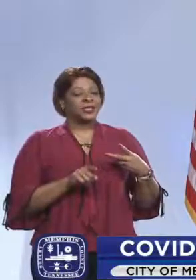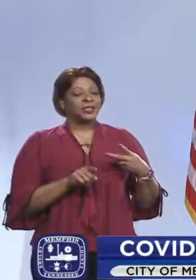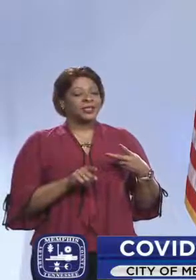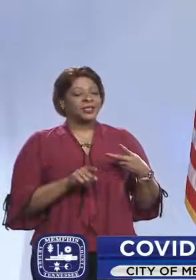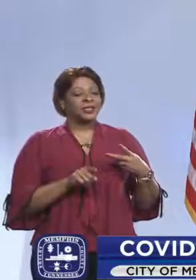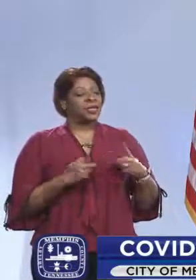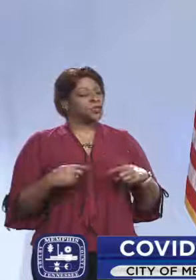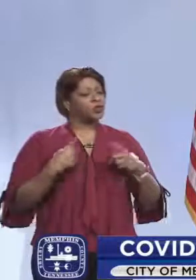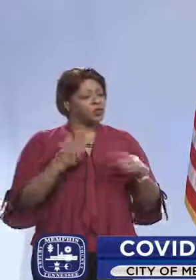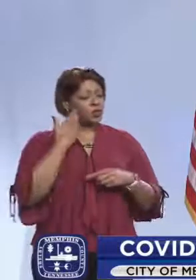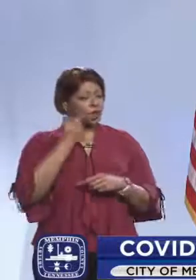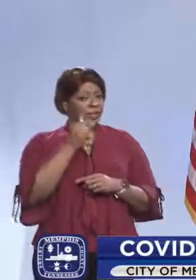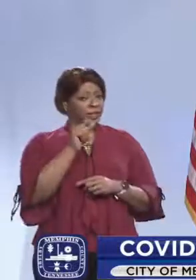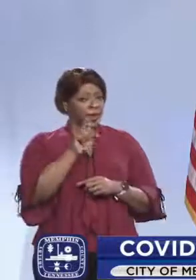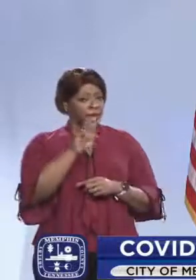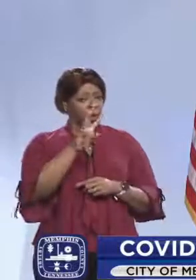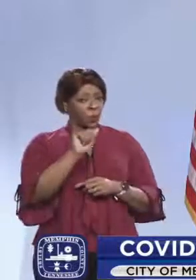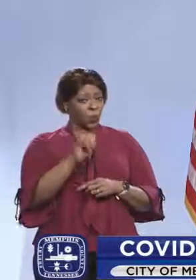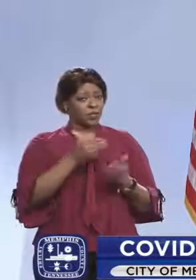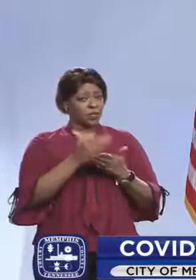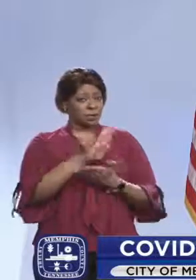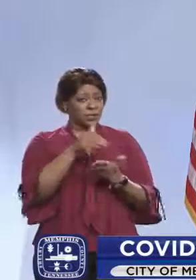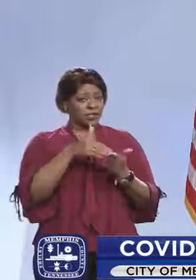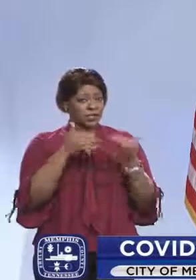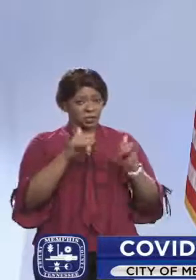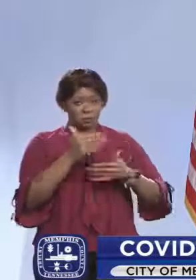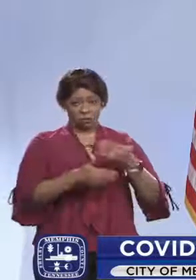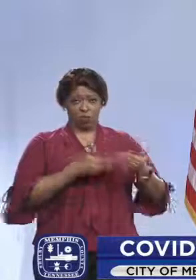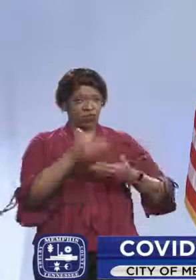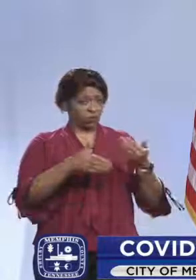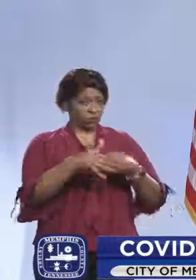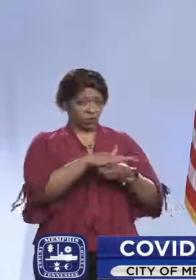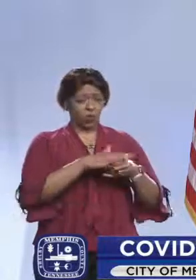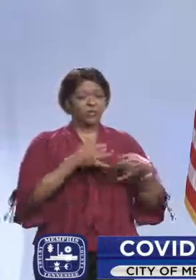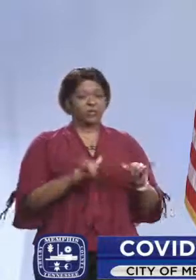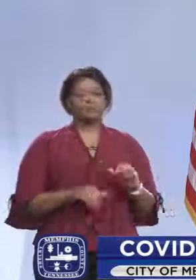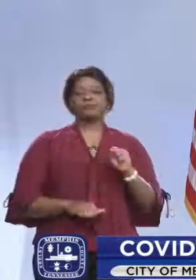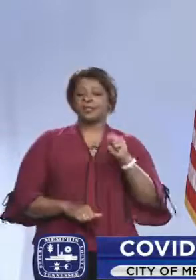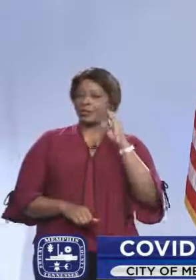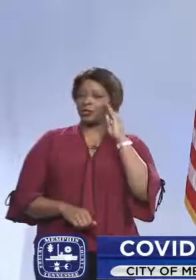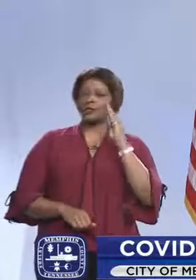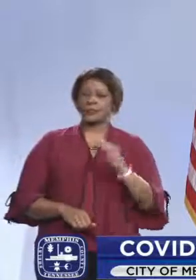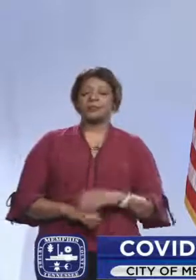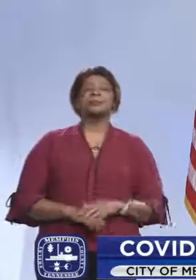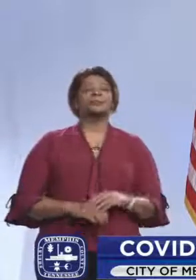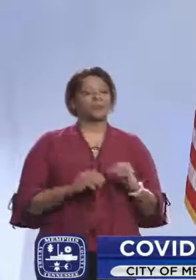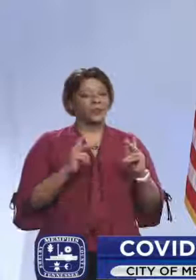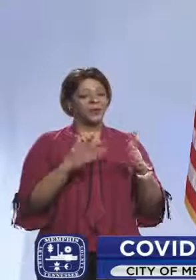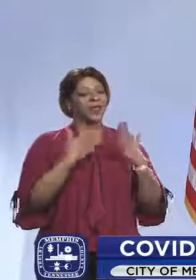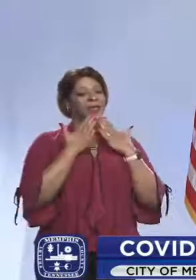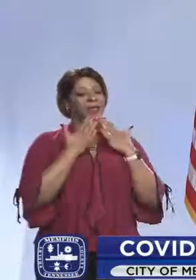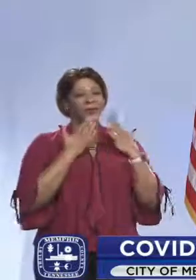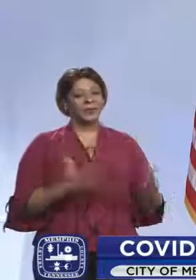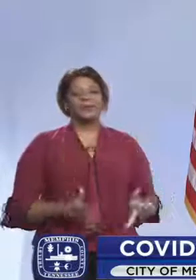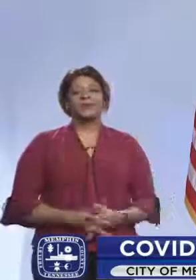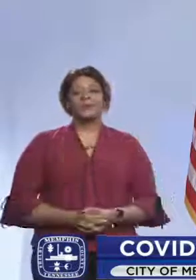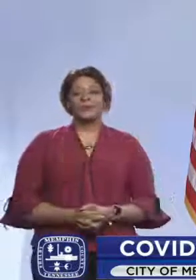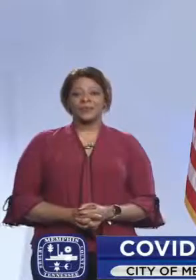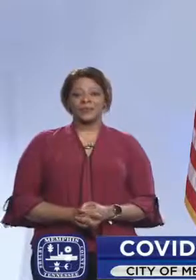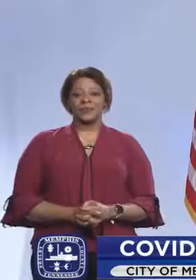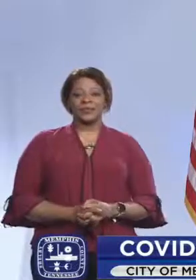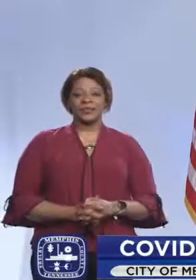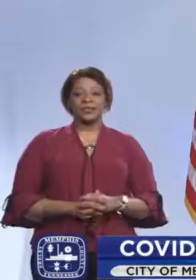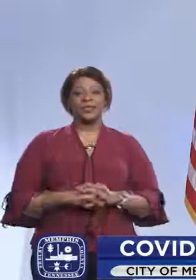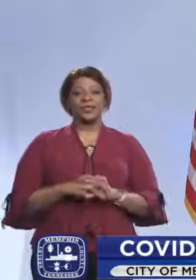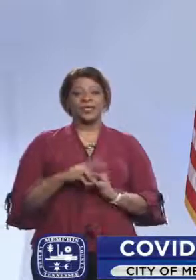so as far as you know, Gateway Shopping Center is still moving forward as a location. Yes, sir. Okay. Thank you. We've got Katie back for her